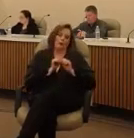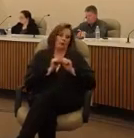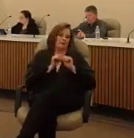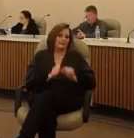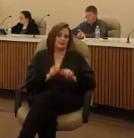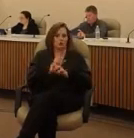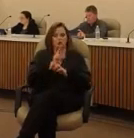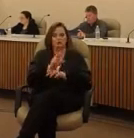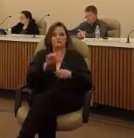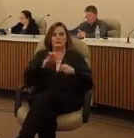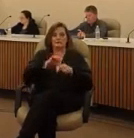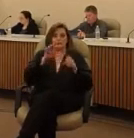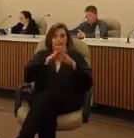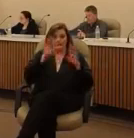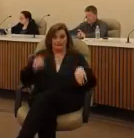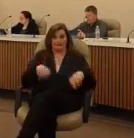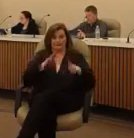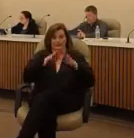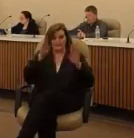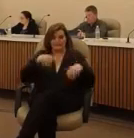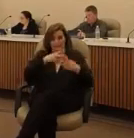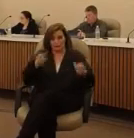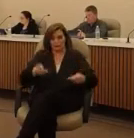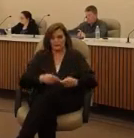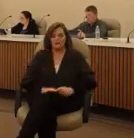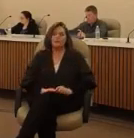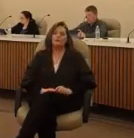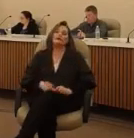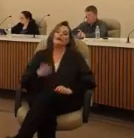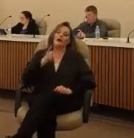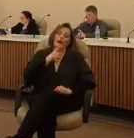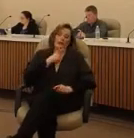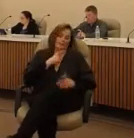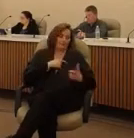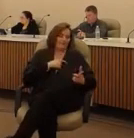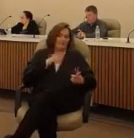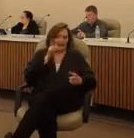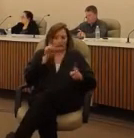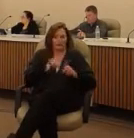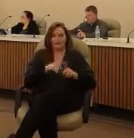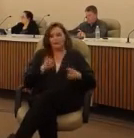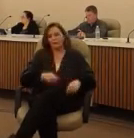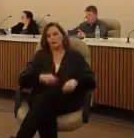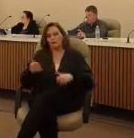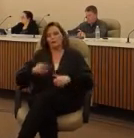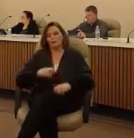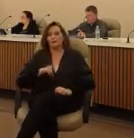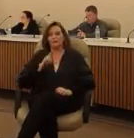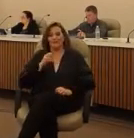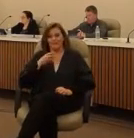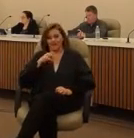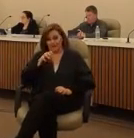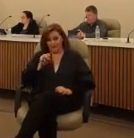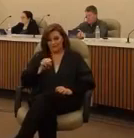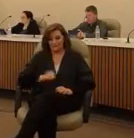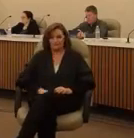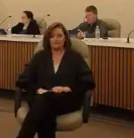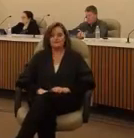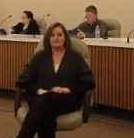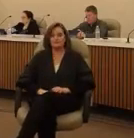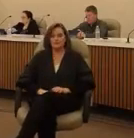station. It will reduce the intensity of the parcel by removing vehicles and vehicle parts associated with automotive repair.